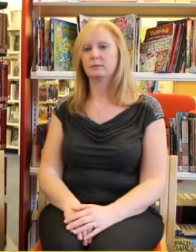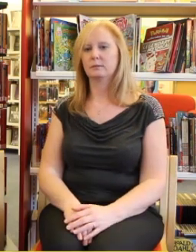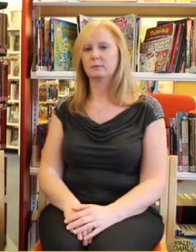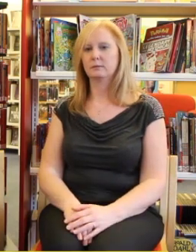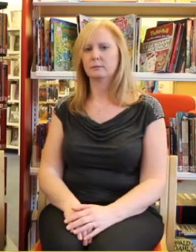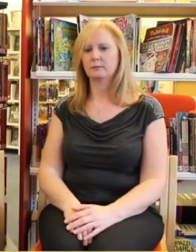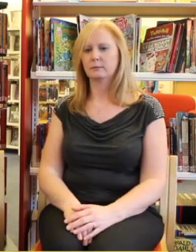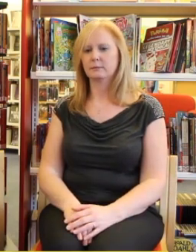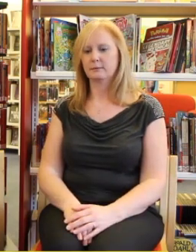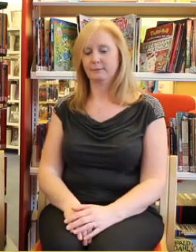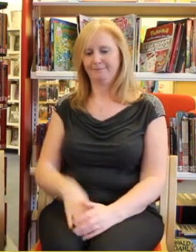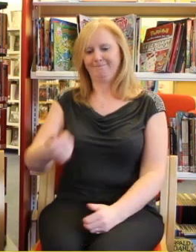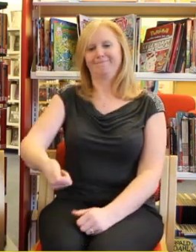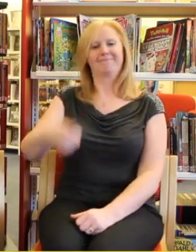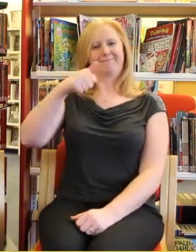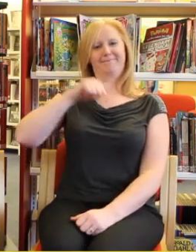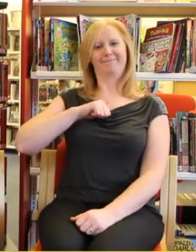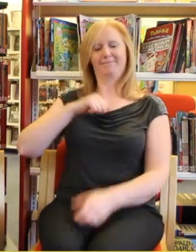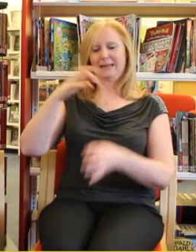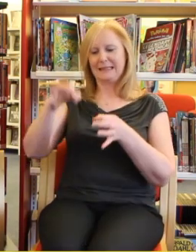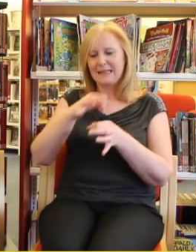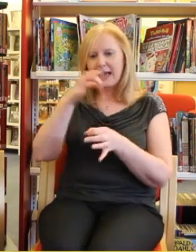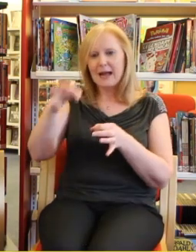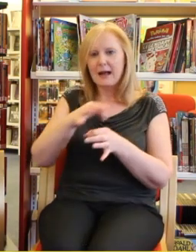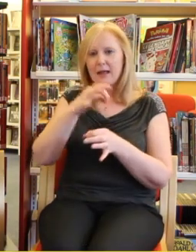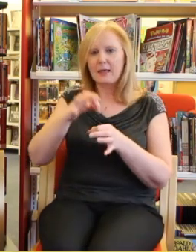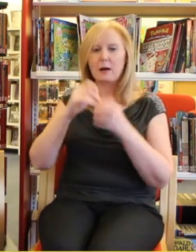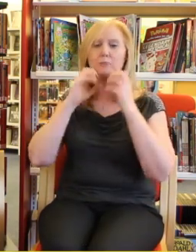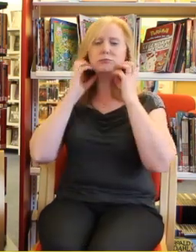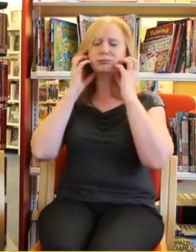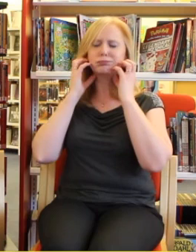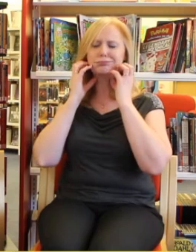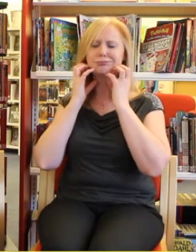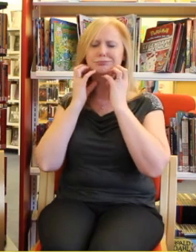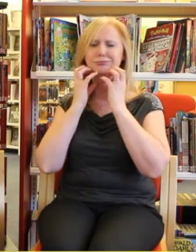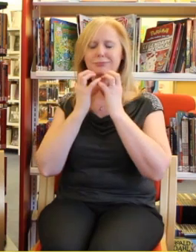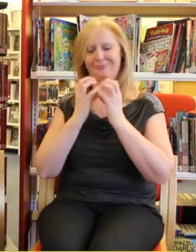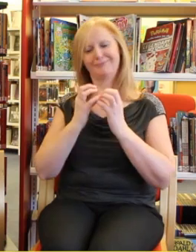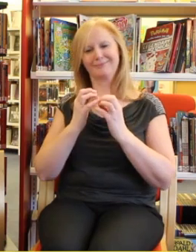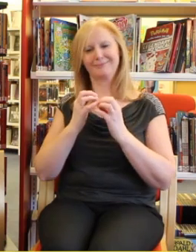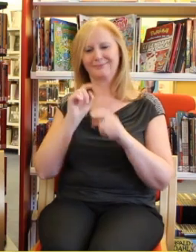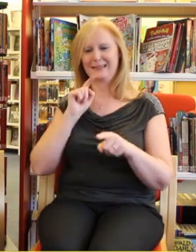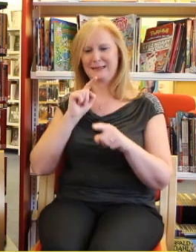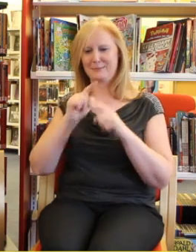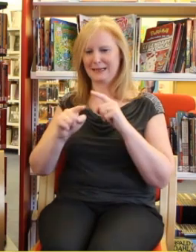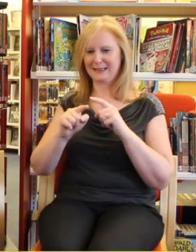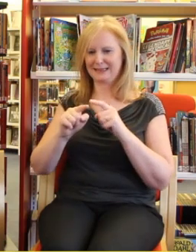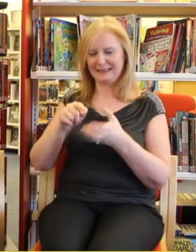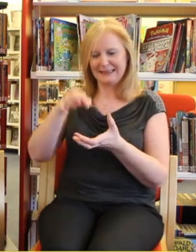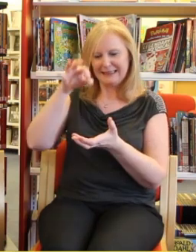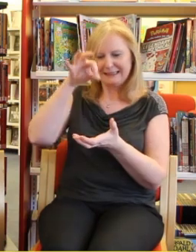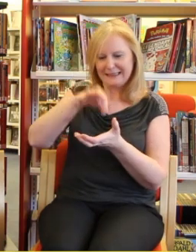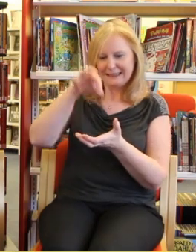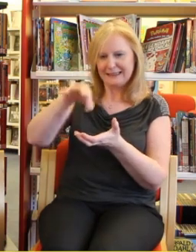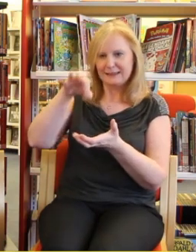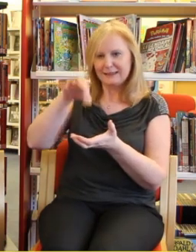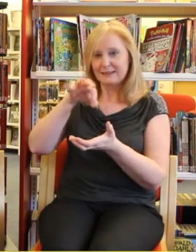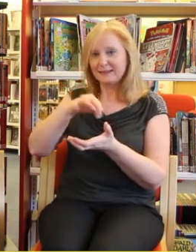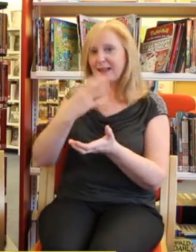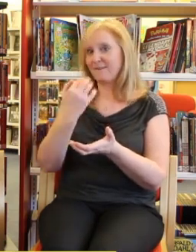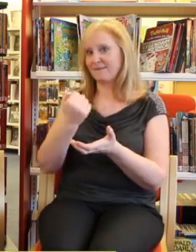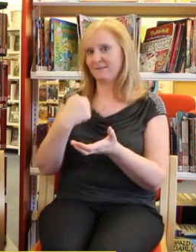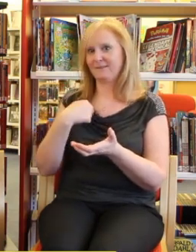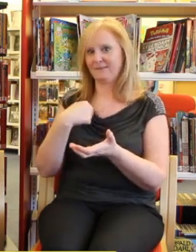My turn said the tailor who had five double chins. I've specially sharpened some needles and pins.